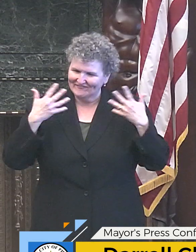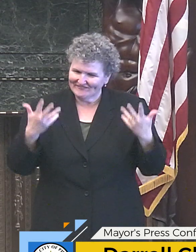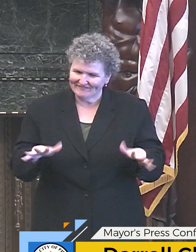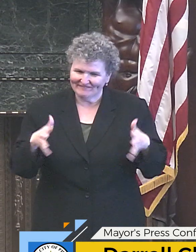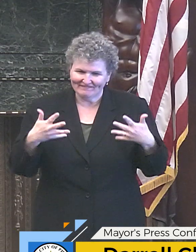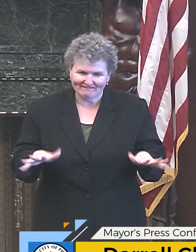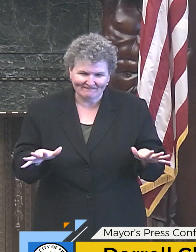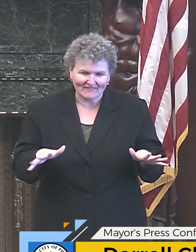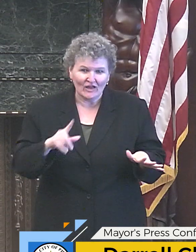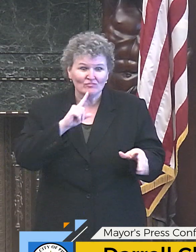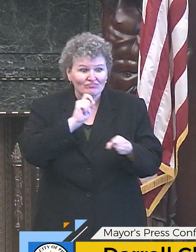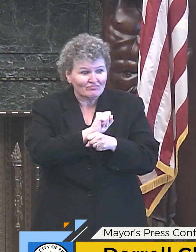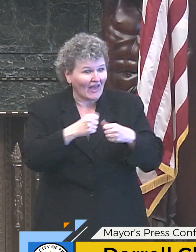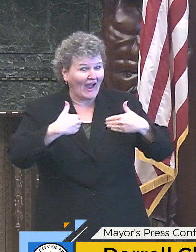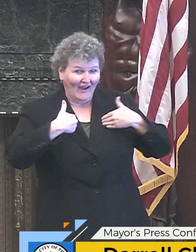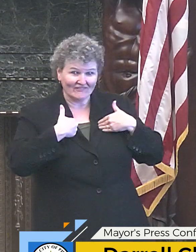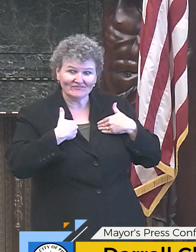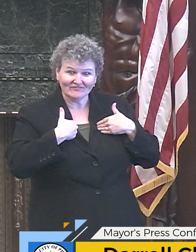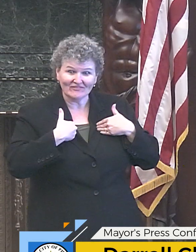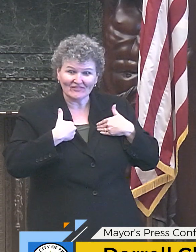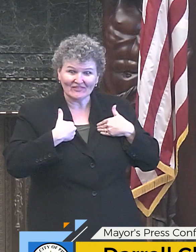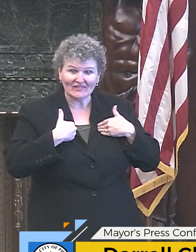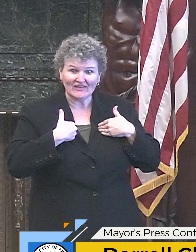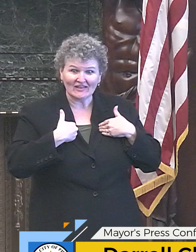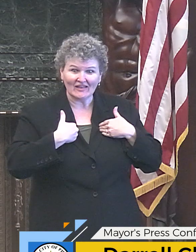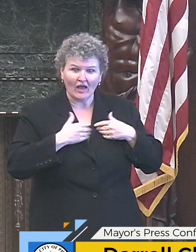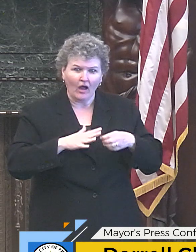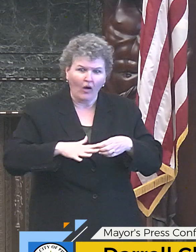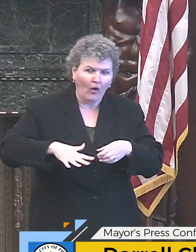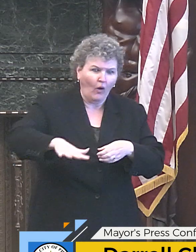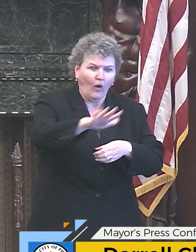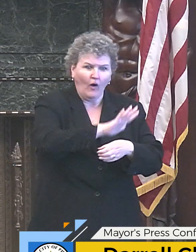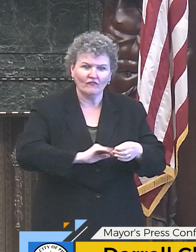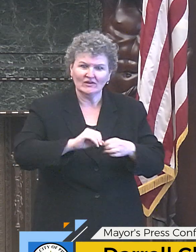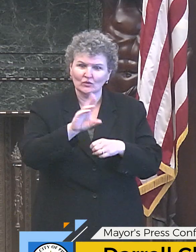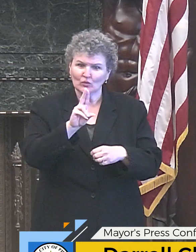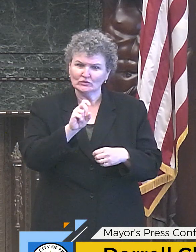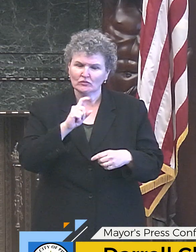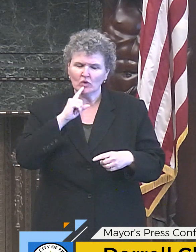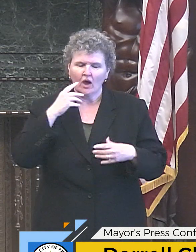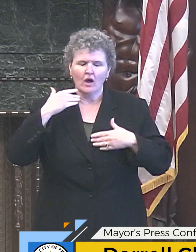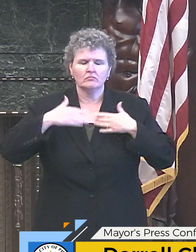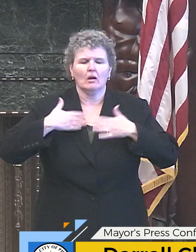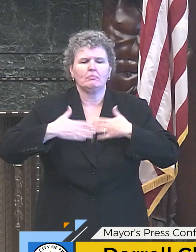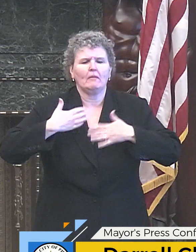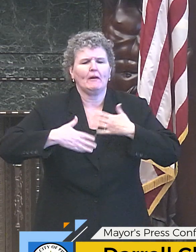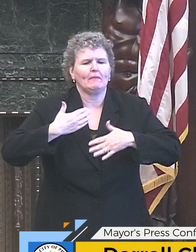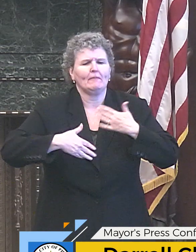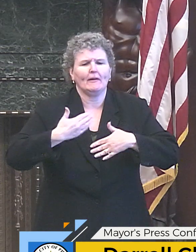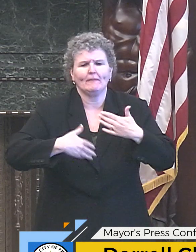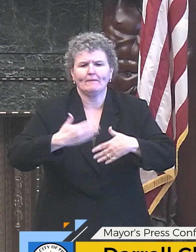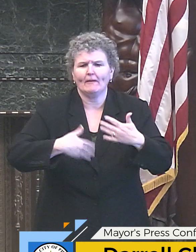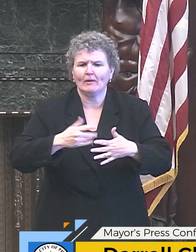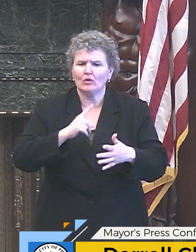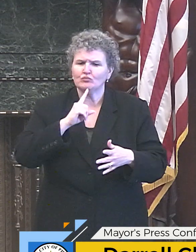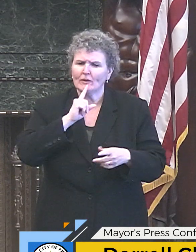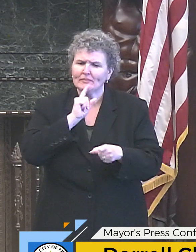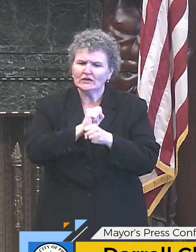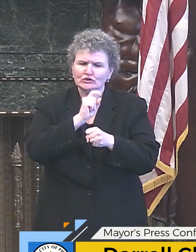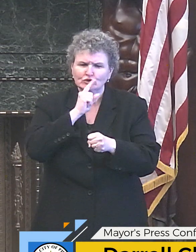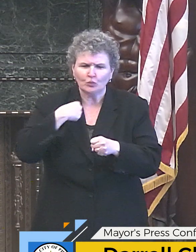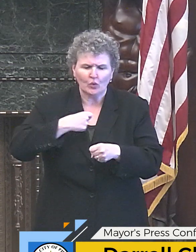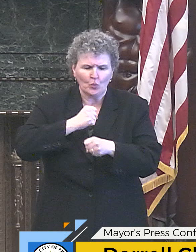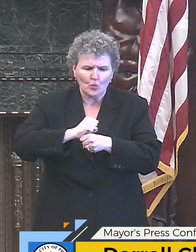that everybody understood the nature of moving this as quickly as possible, making sure that we got this in place. And in